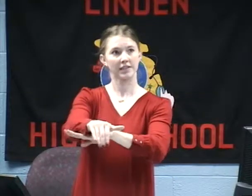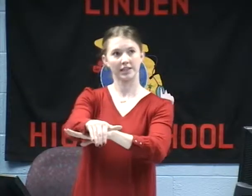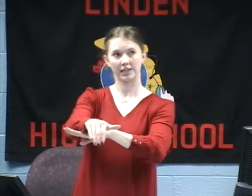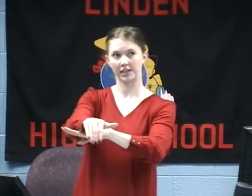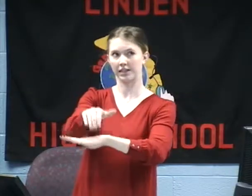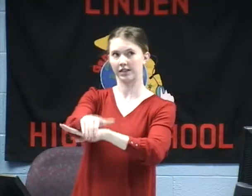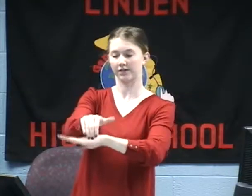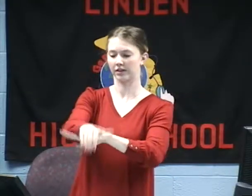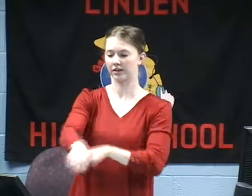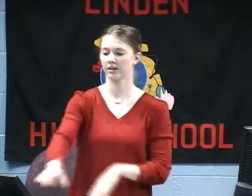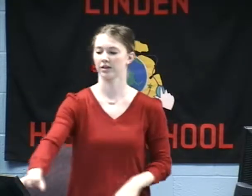Oh,